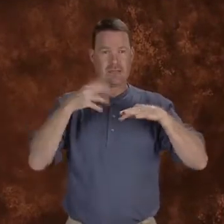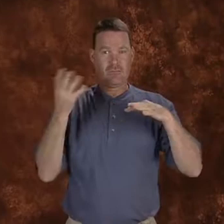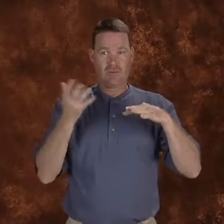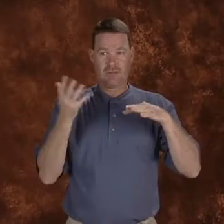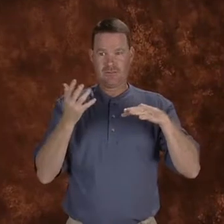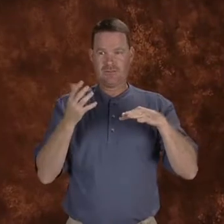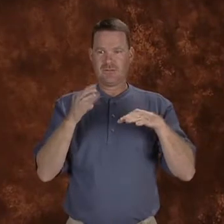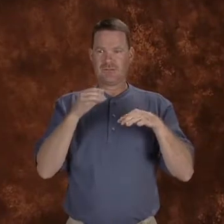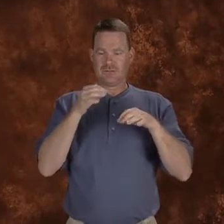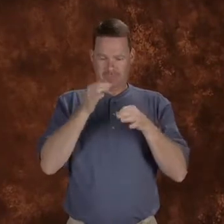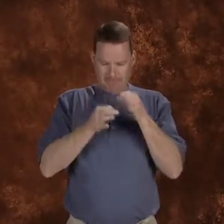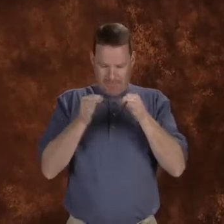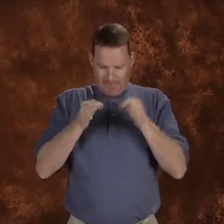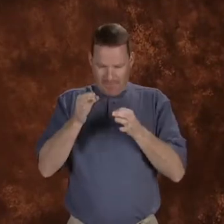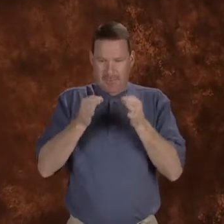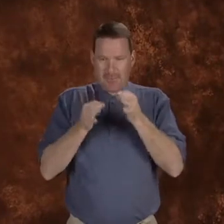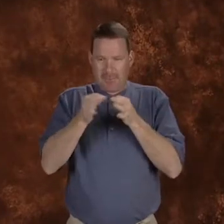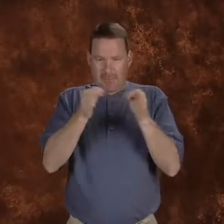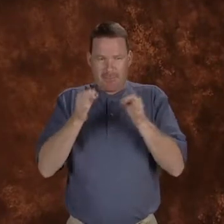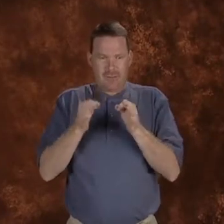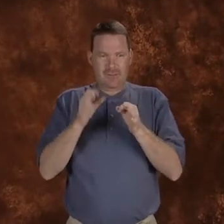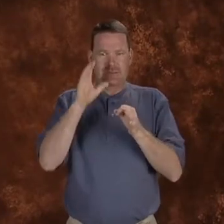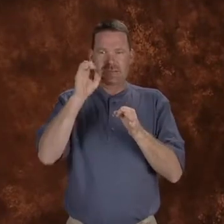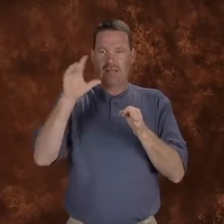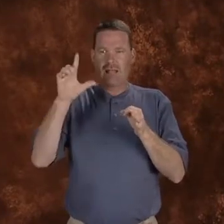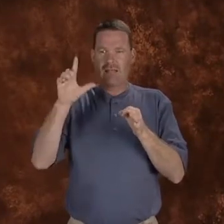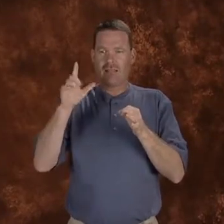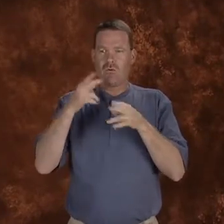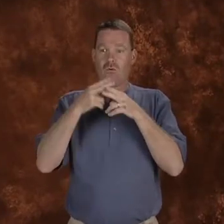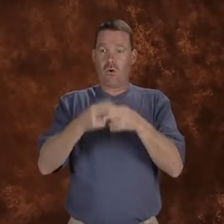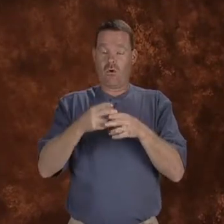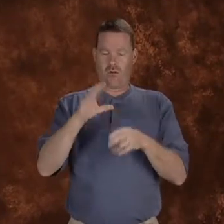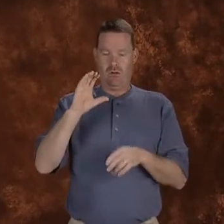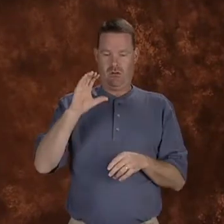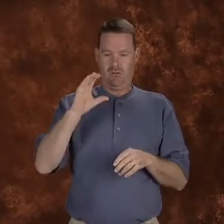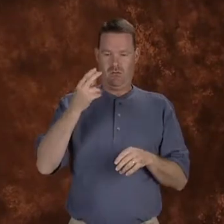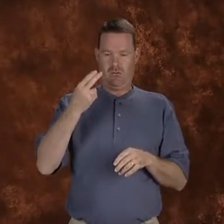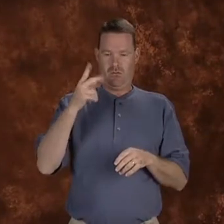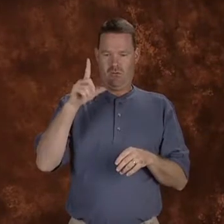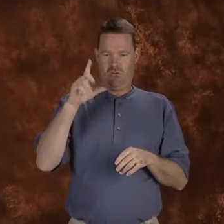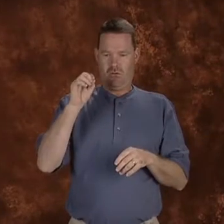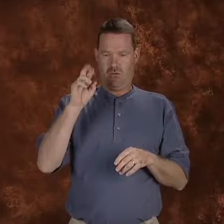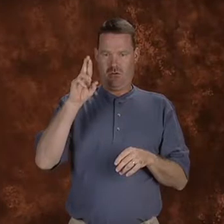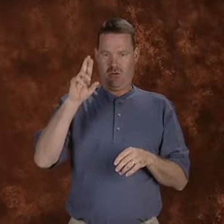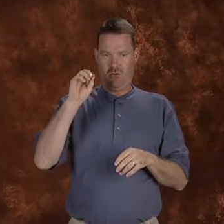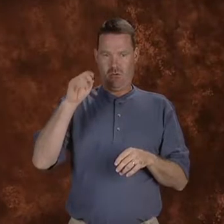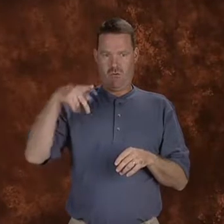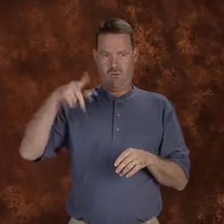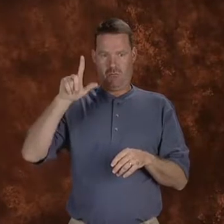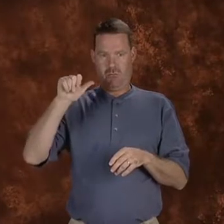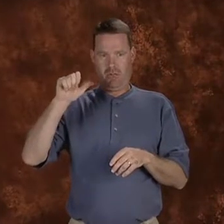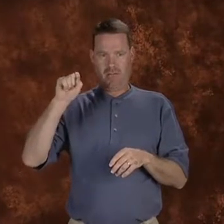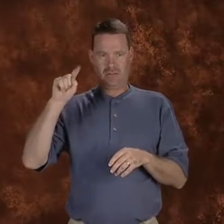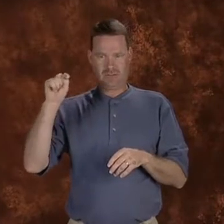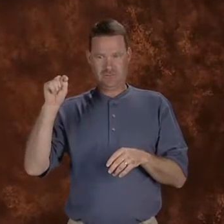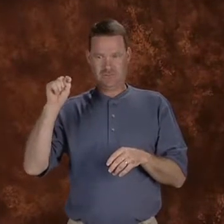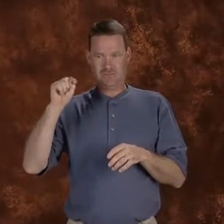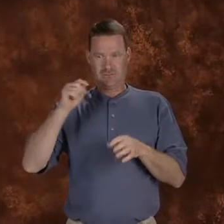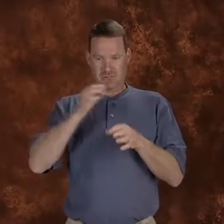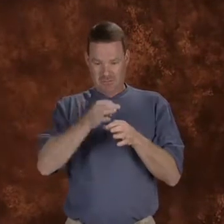If you look inside of a leaf, you can see small little cells.